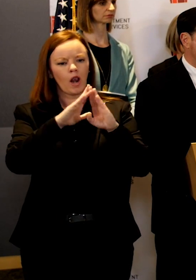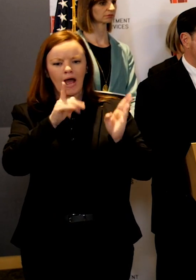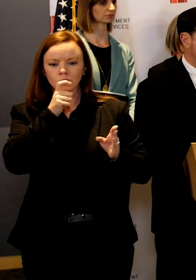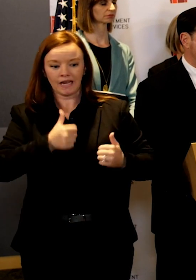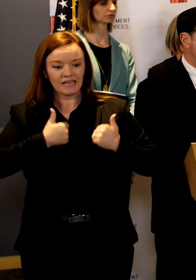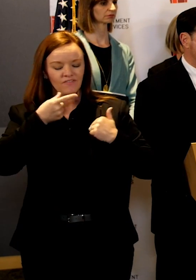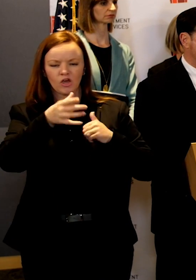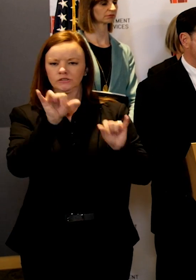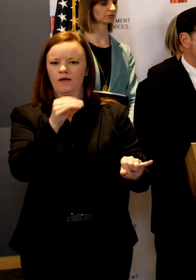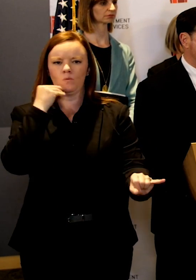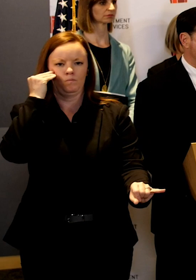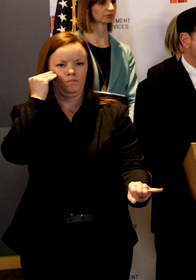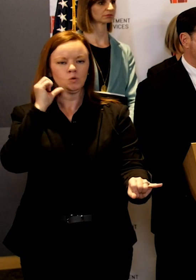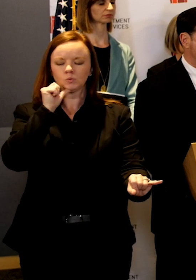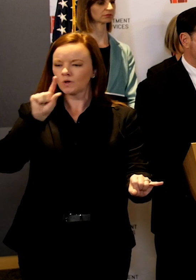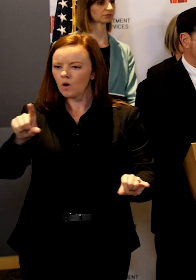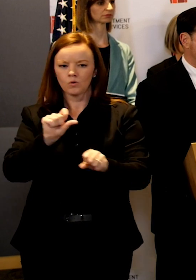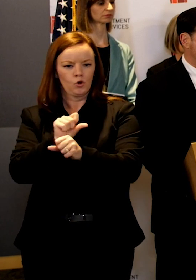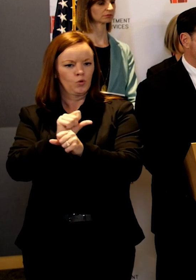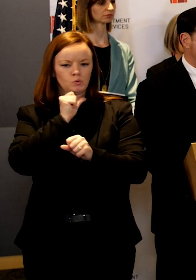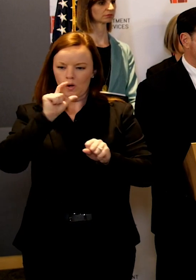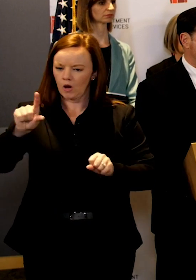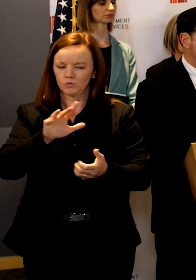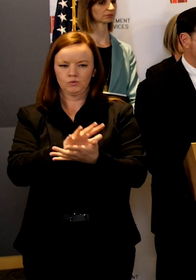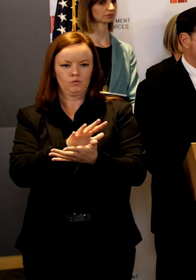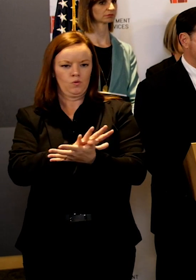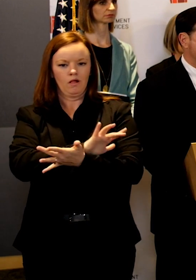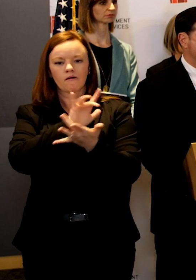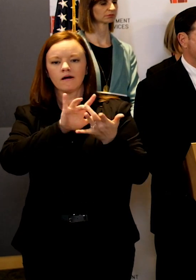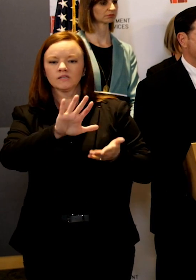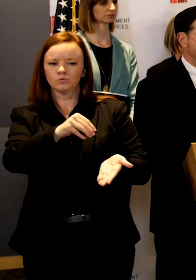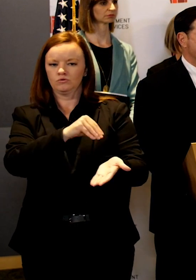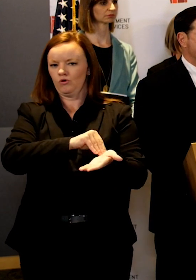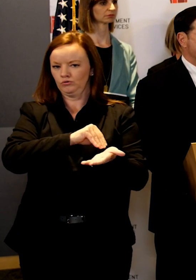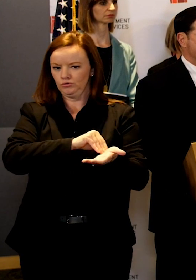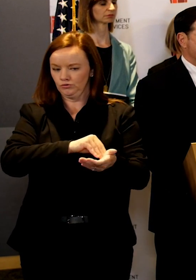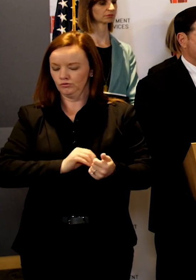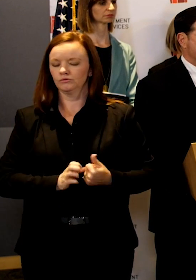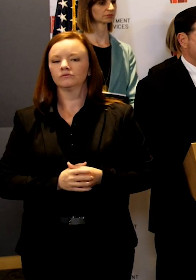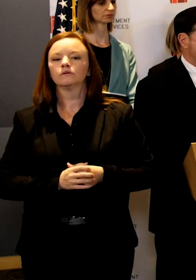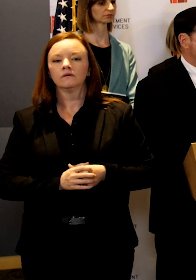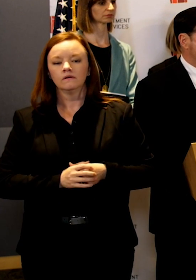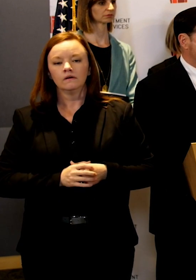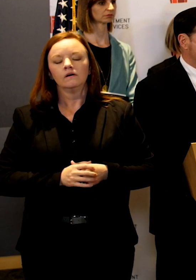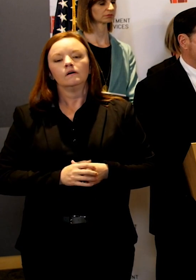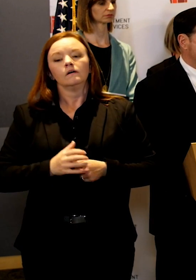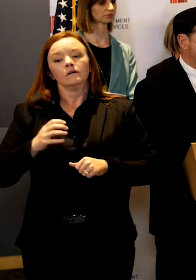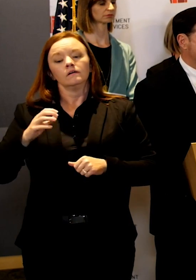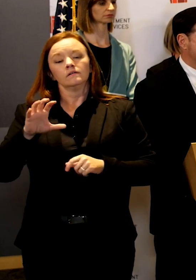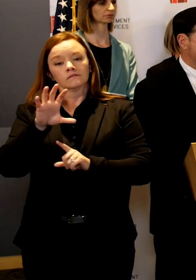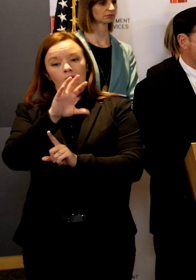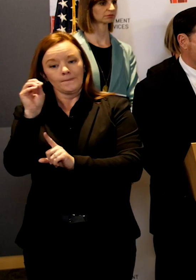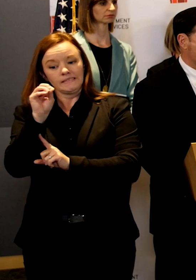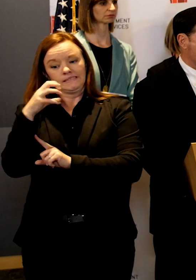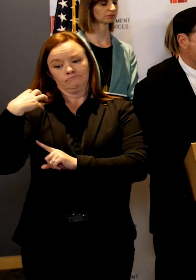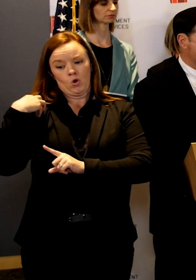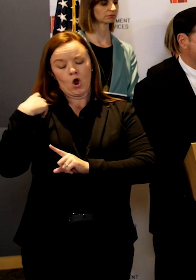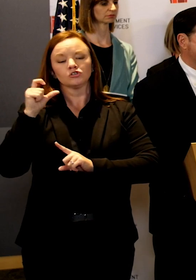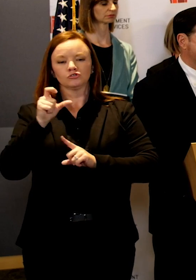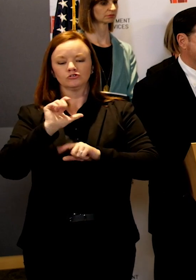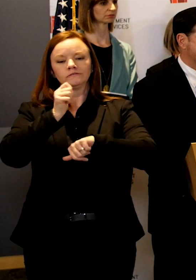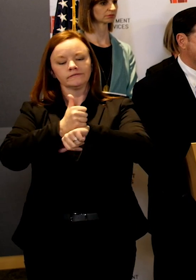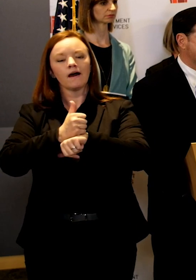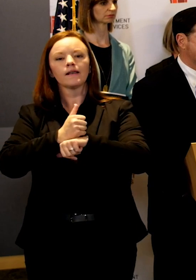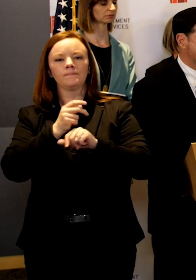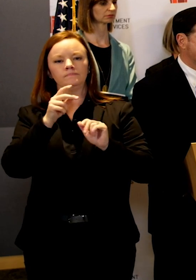not go to work, do not go to school, and contact your medical provider. Employers should develop protocols to work from